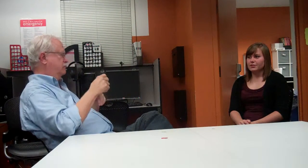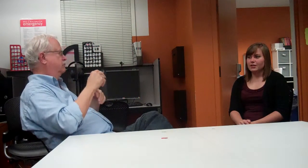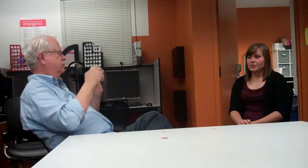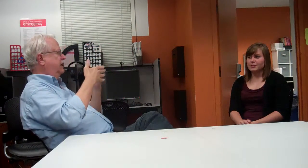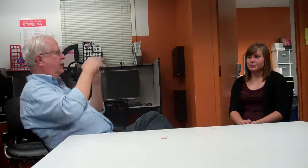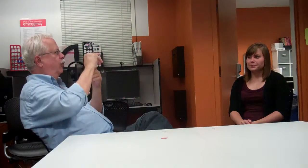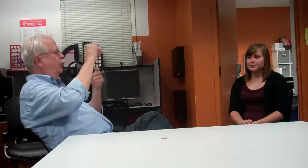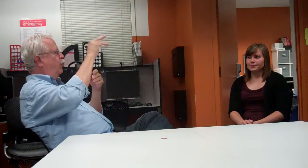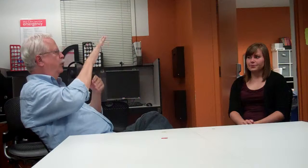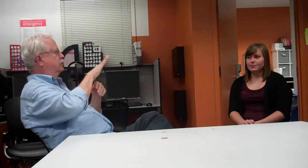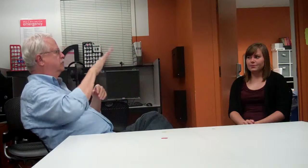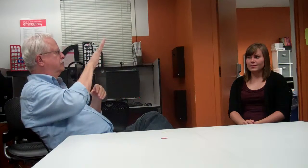south.